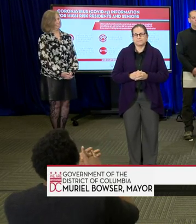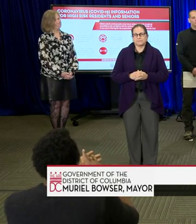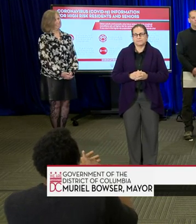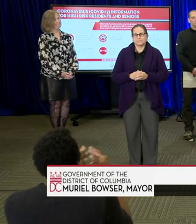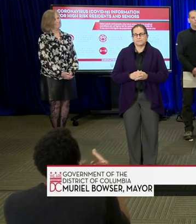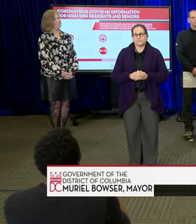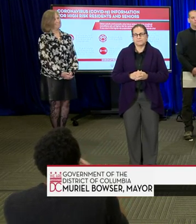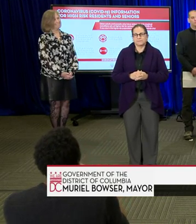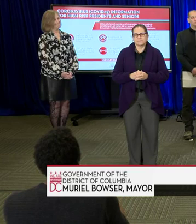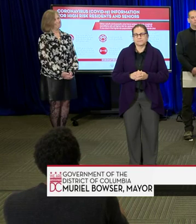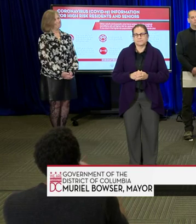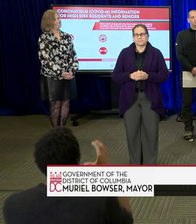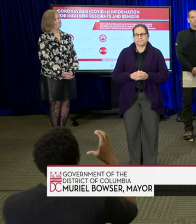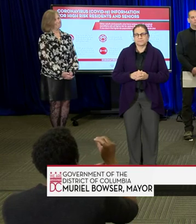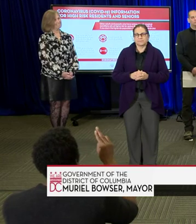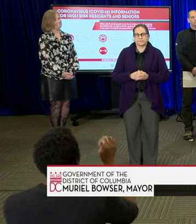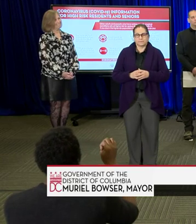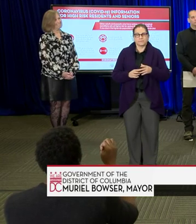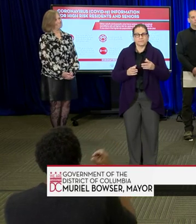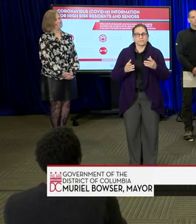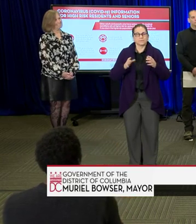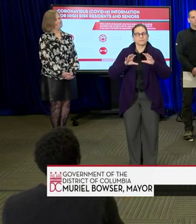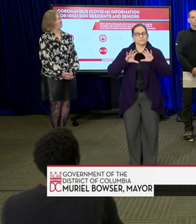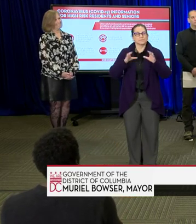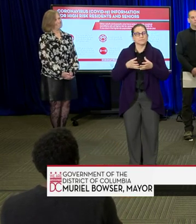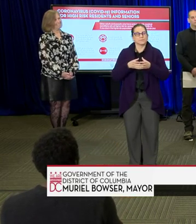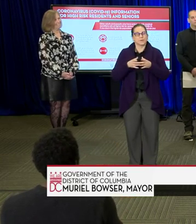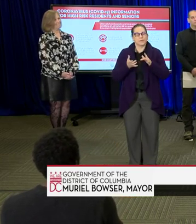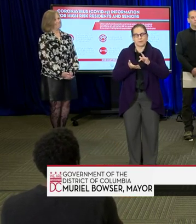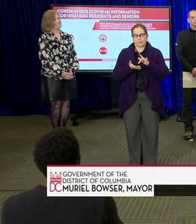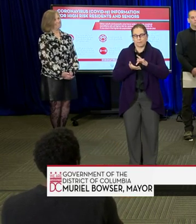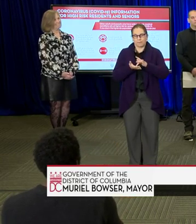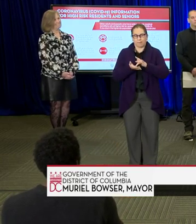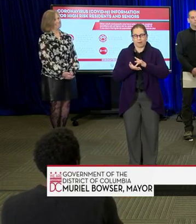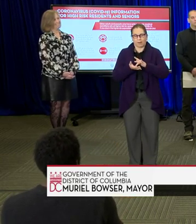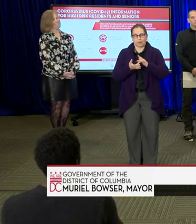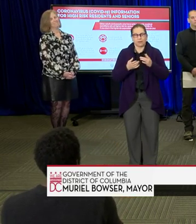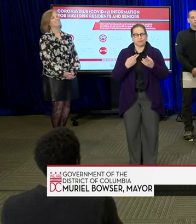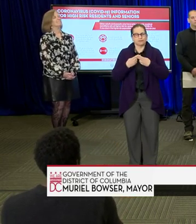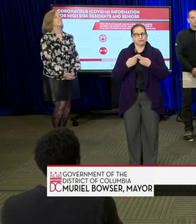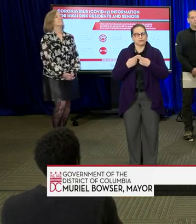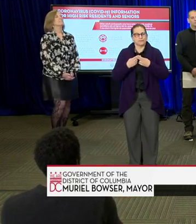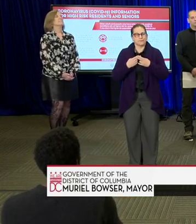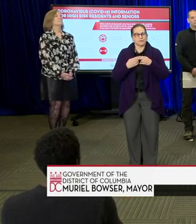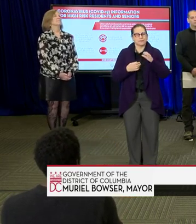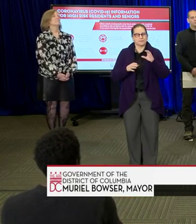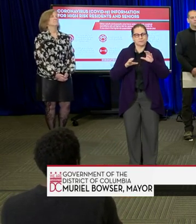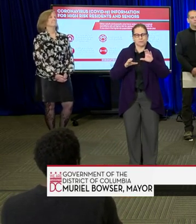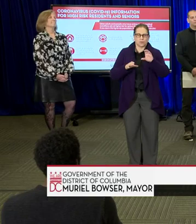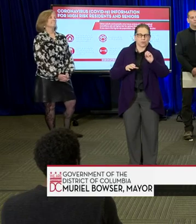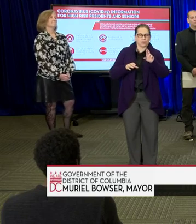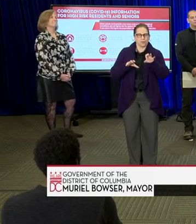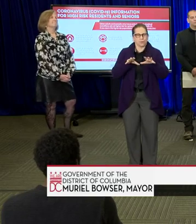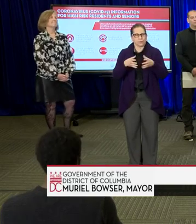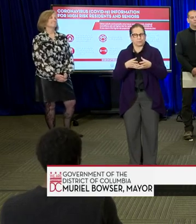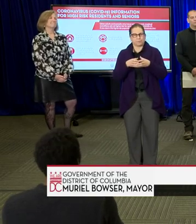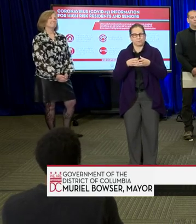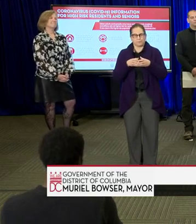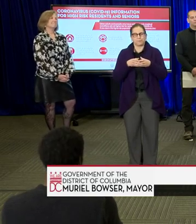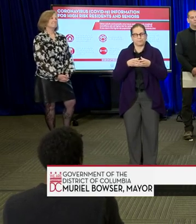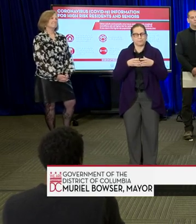Corps. The Medical Reserve Corps, the D.C. Medical Reserve Corps, is designed to support public health and medical